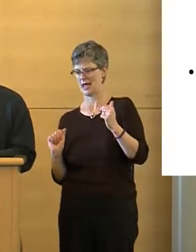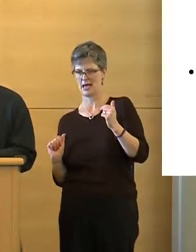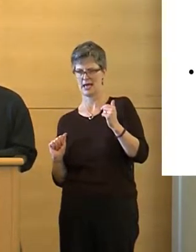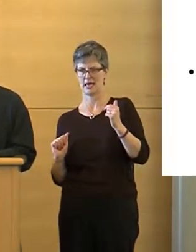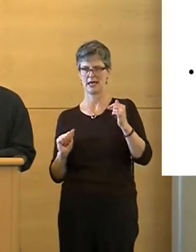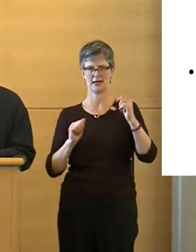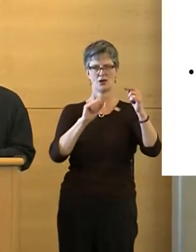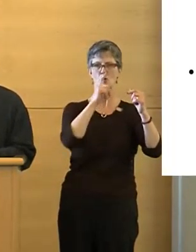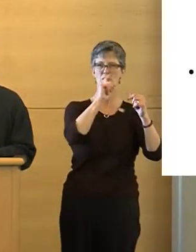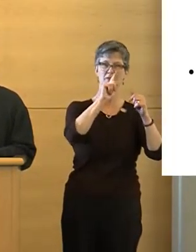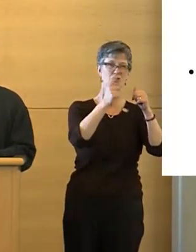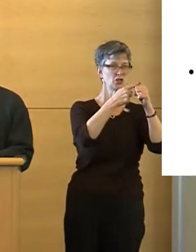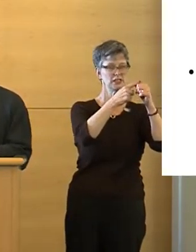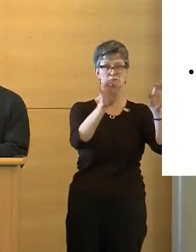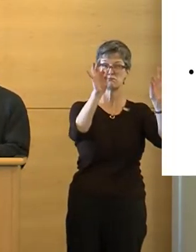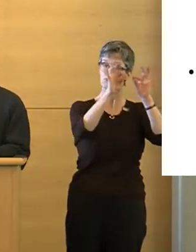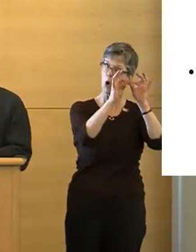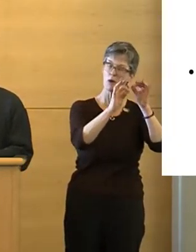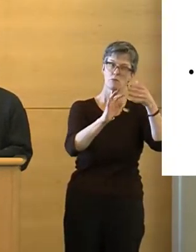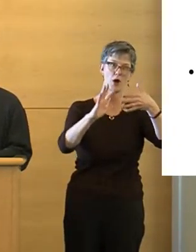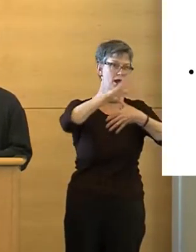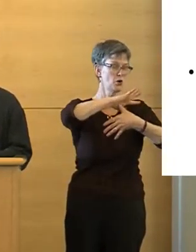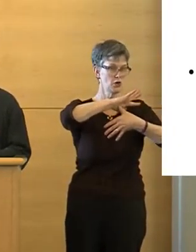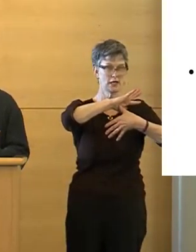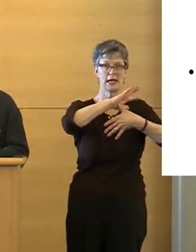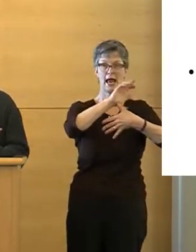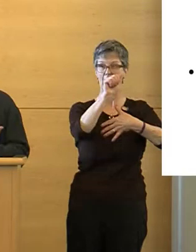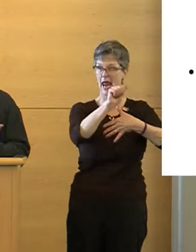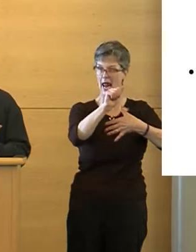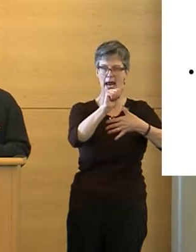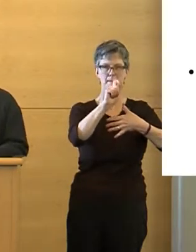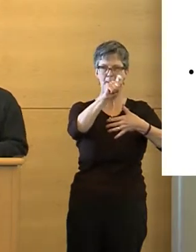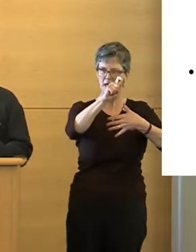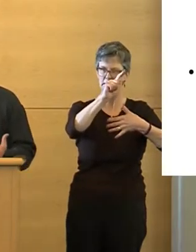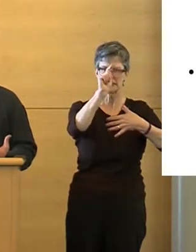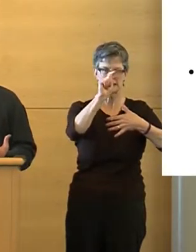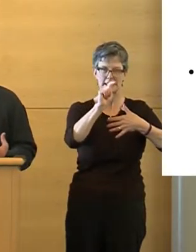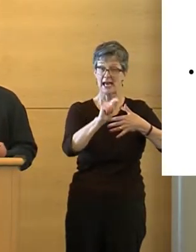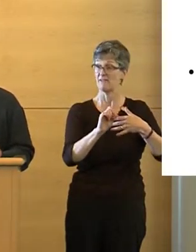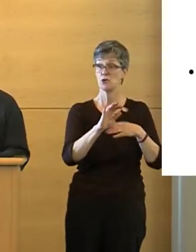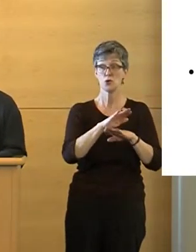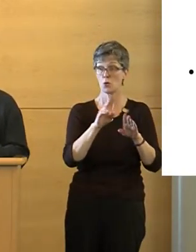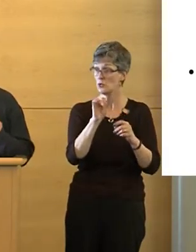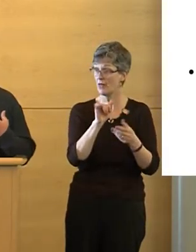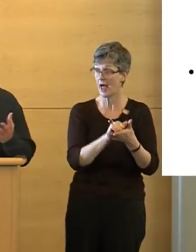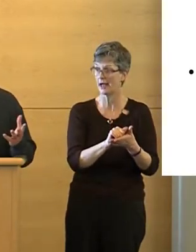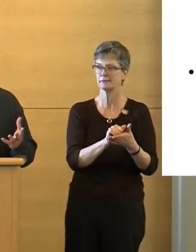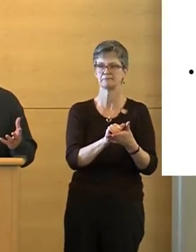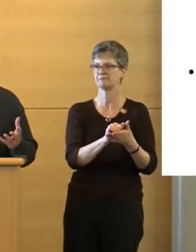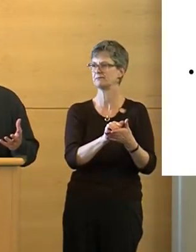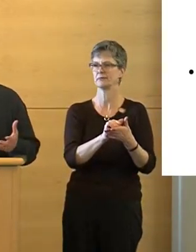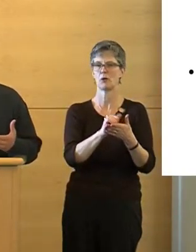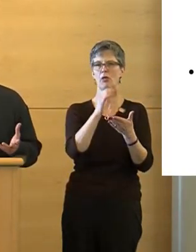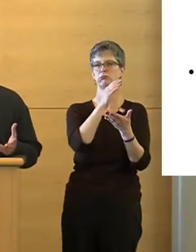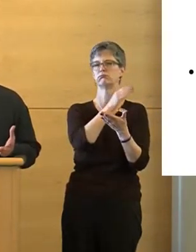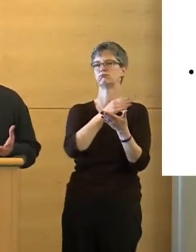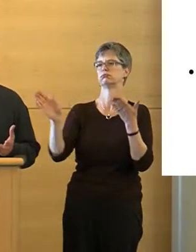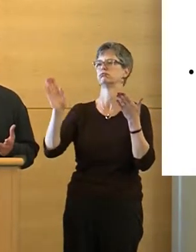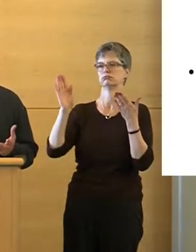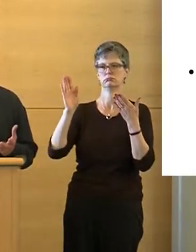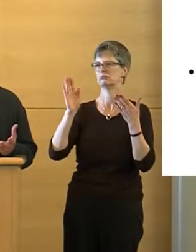really get into the detail. And each of those is assigned a level. So they're level A, level 2A, and level